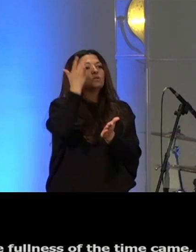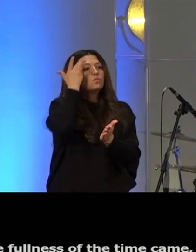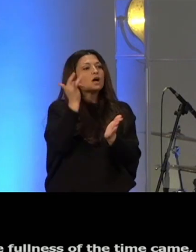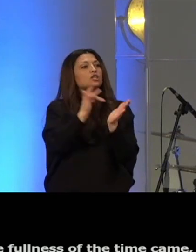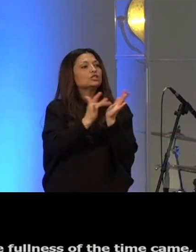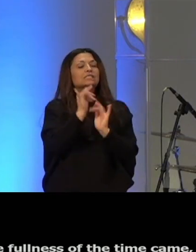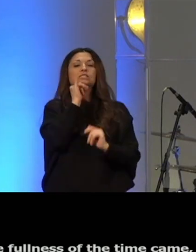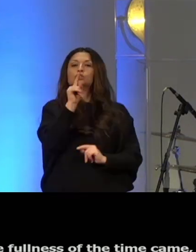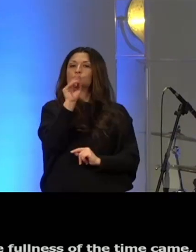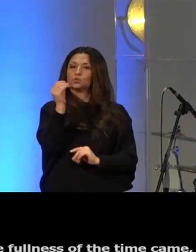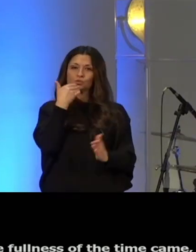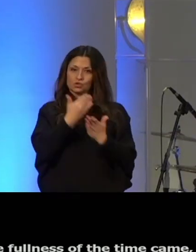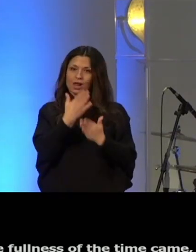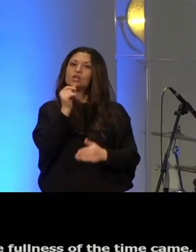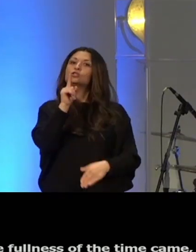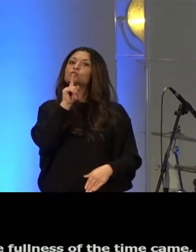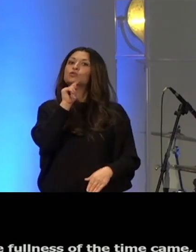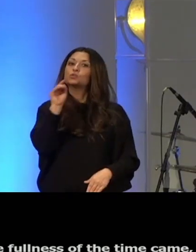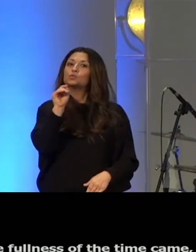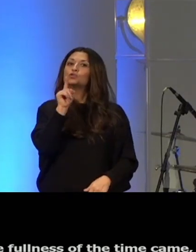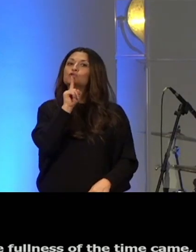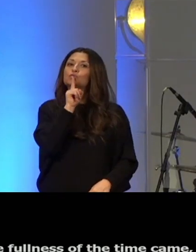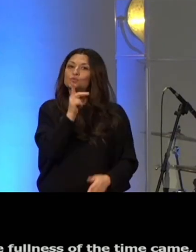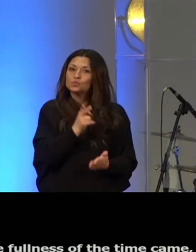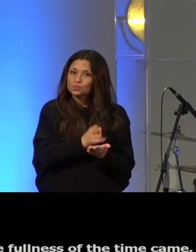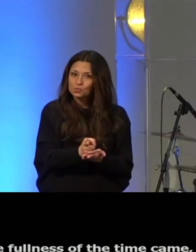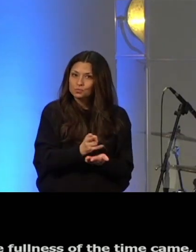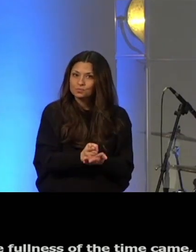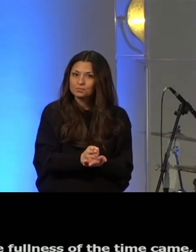is too good and too true.